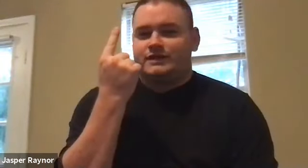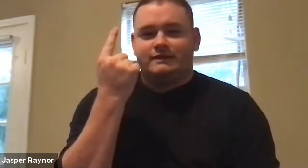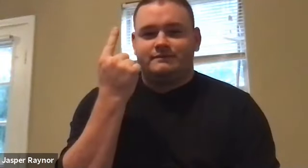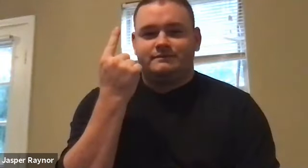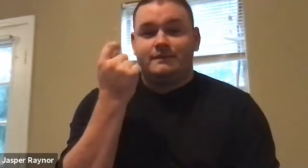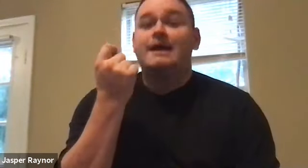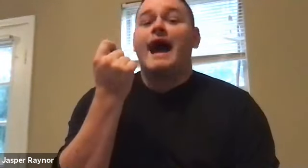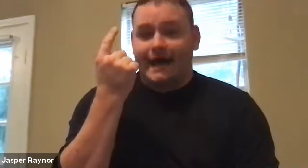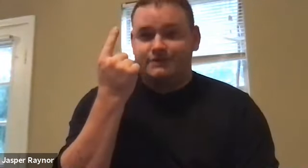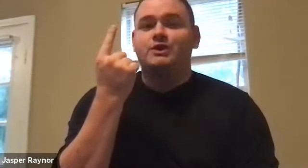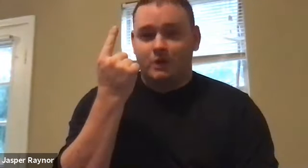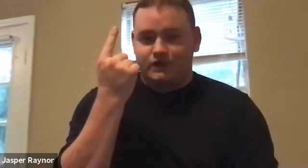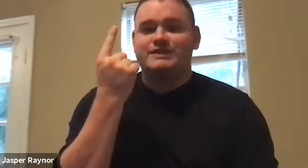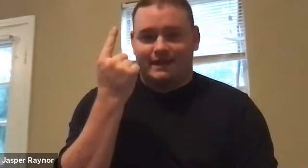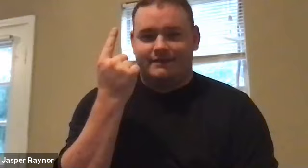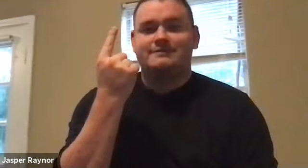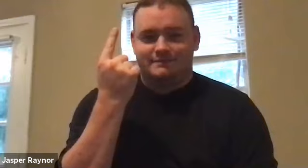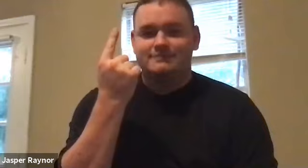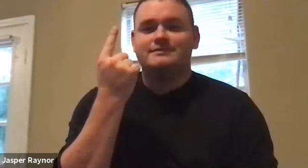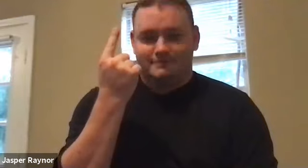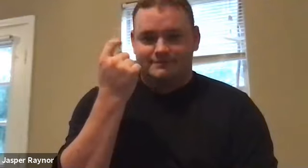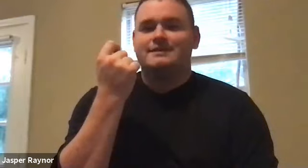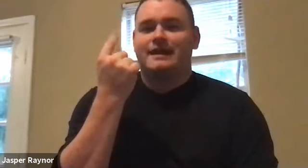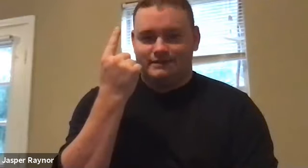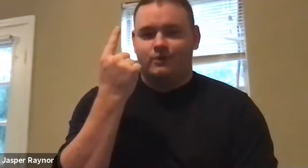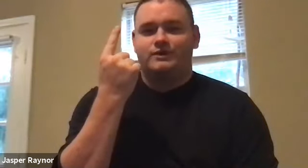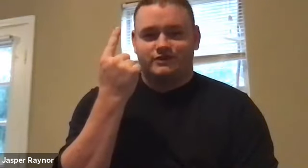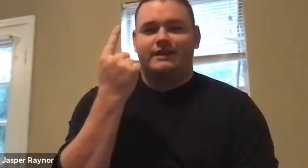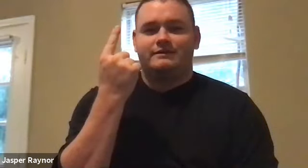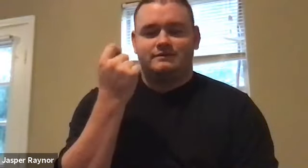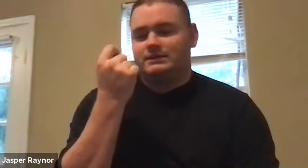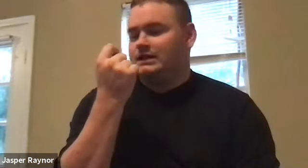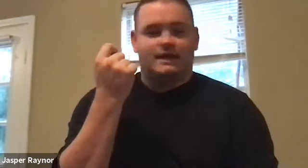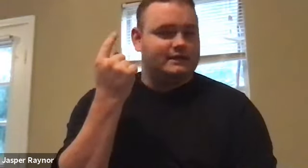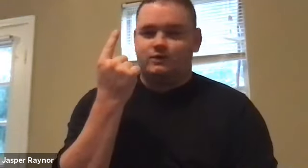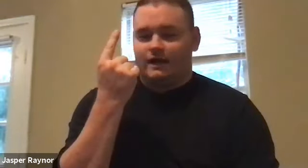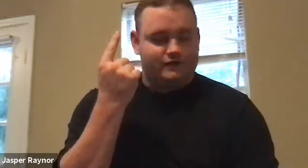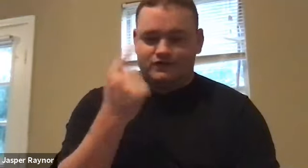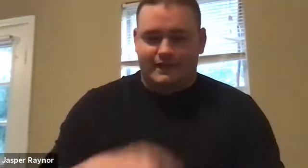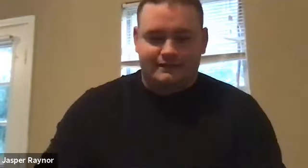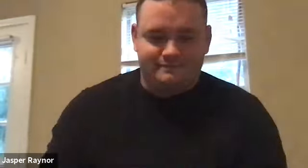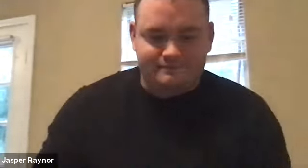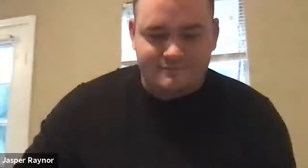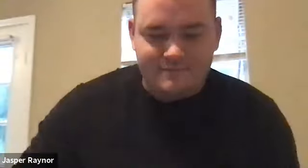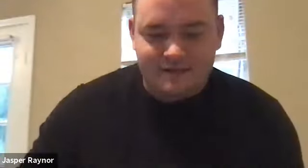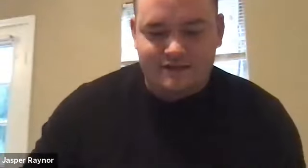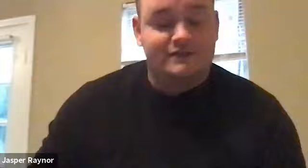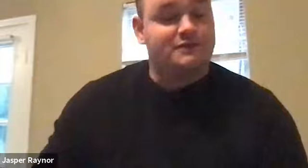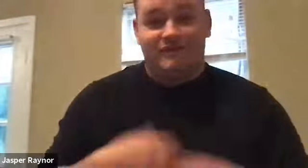understand. I do understand. I do understand. I do not understand. Hmm? So if I